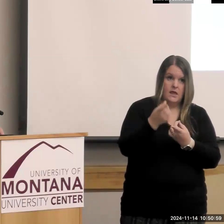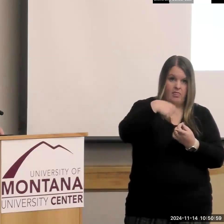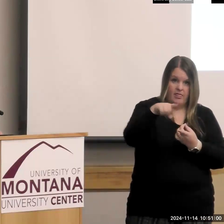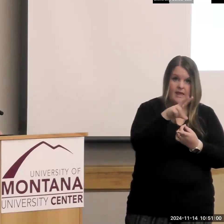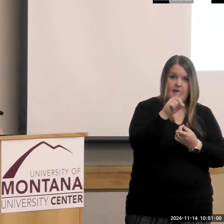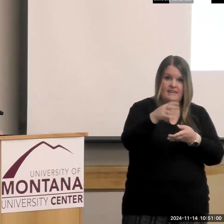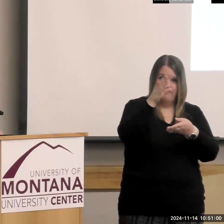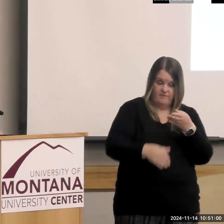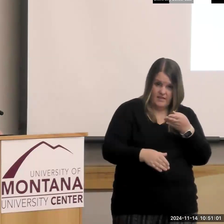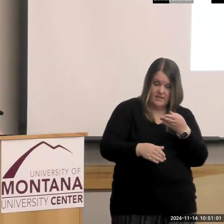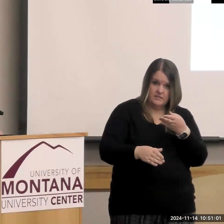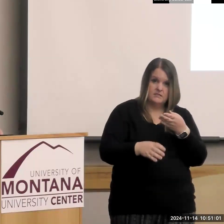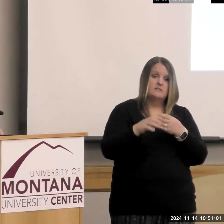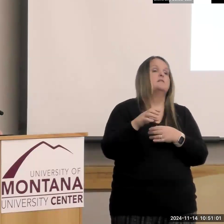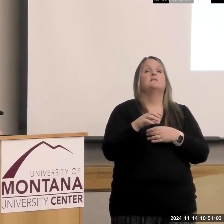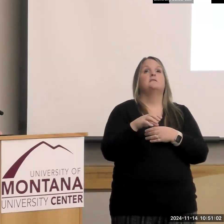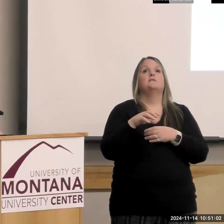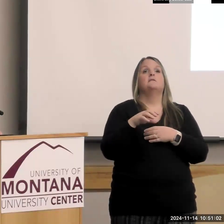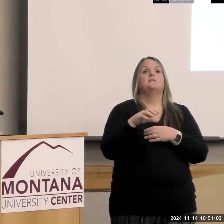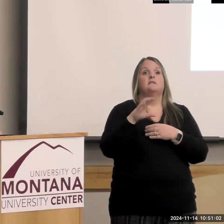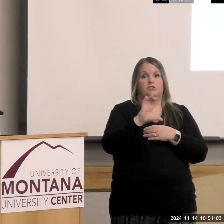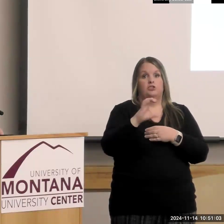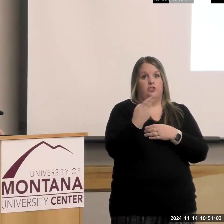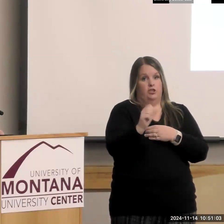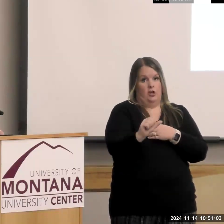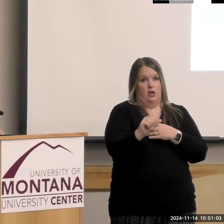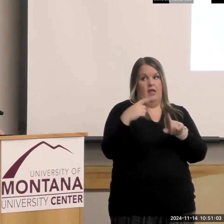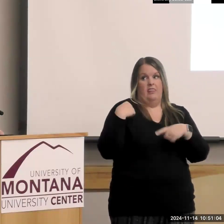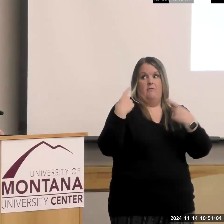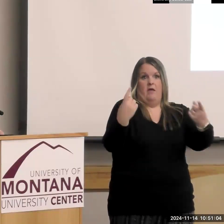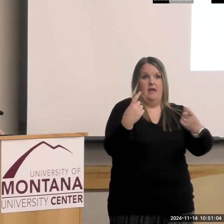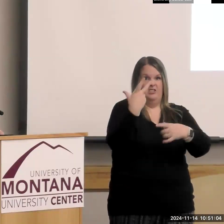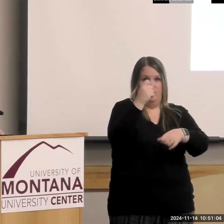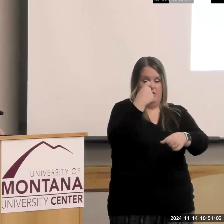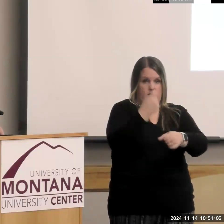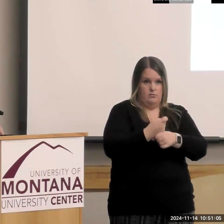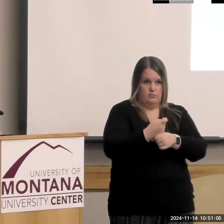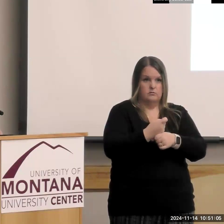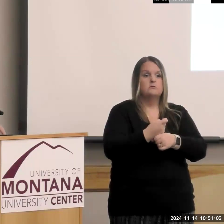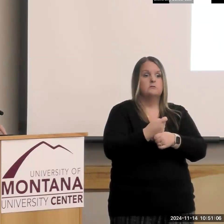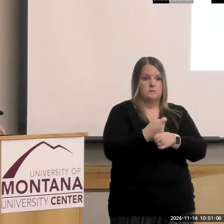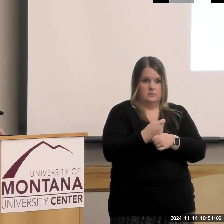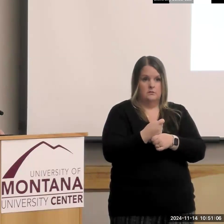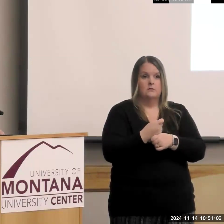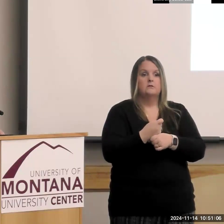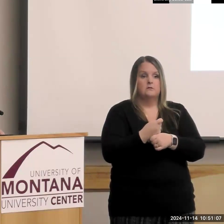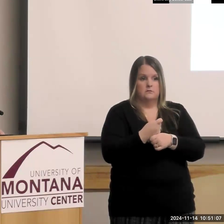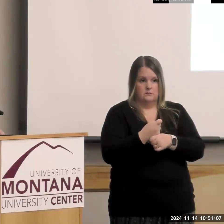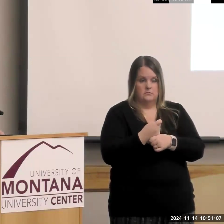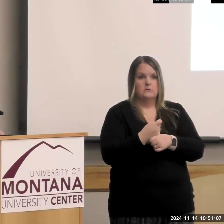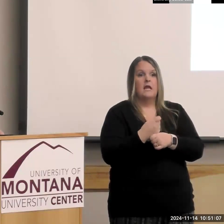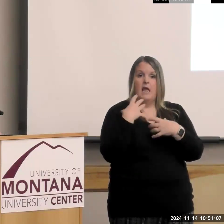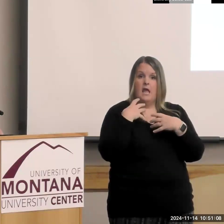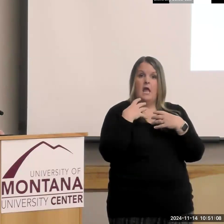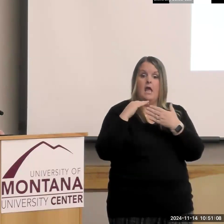completed their community health assessment. I'm going to try to get this right, within the last 3 years, and their community health improvement